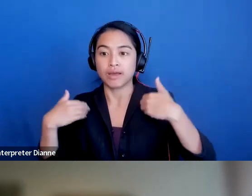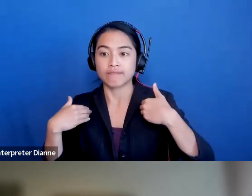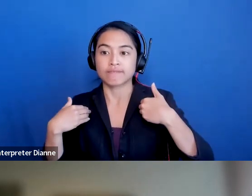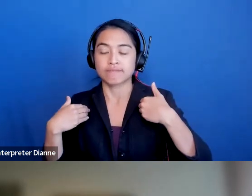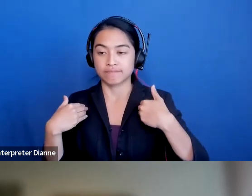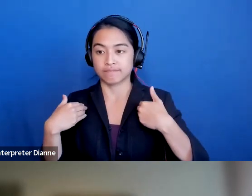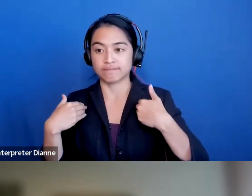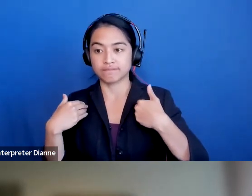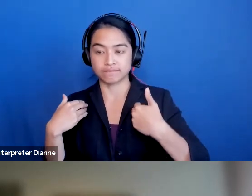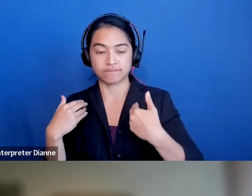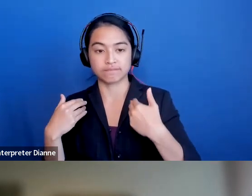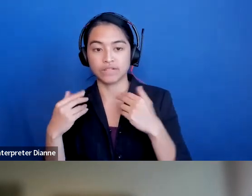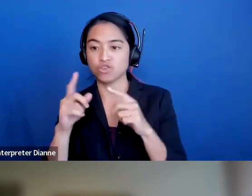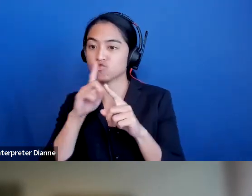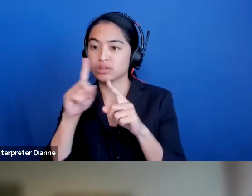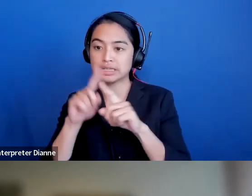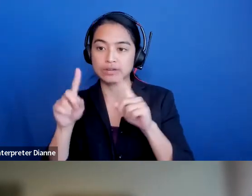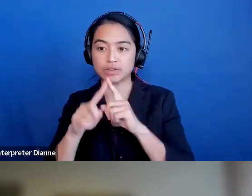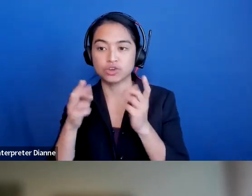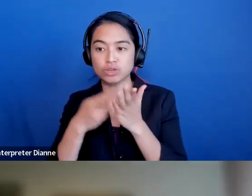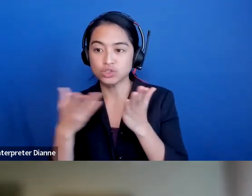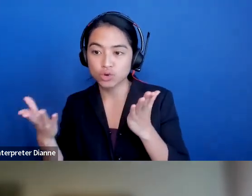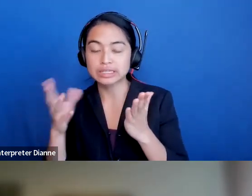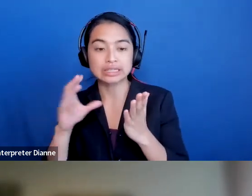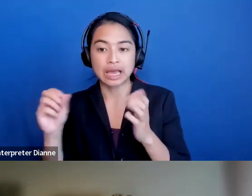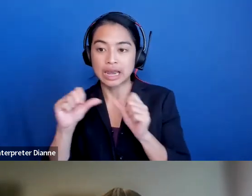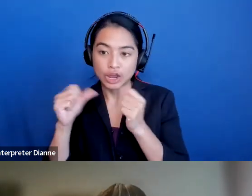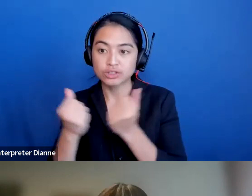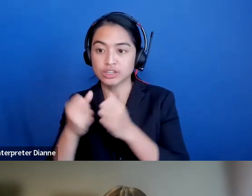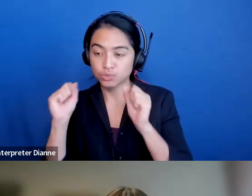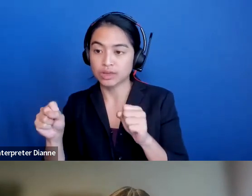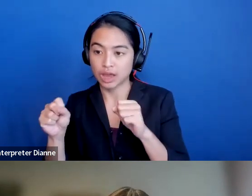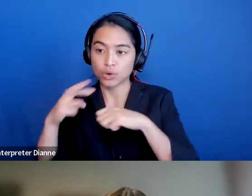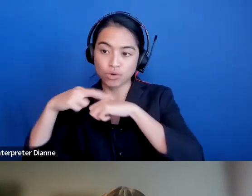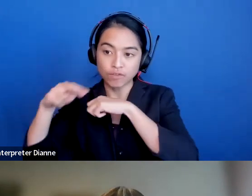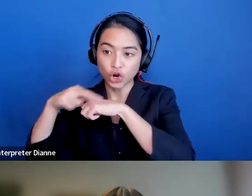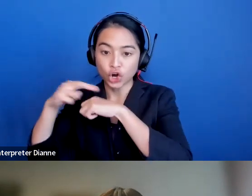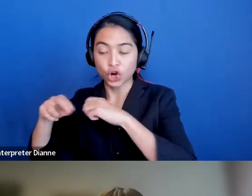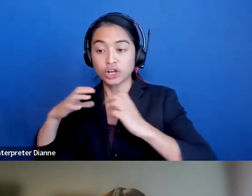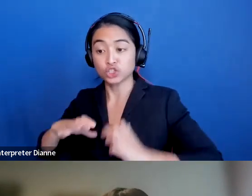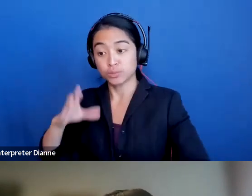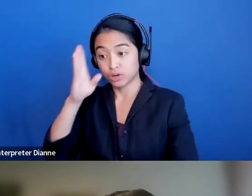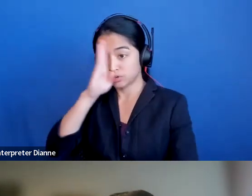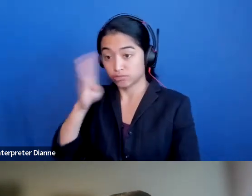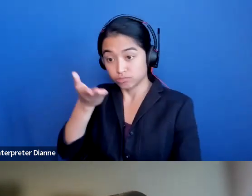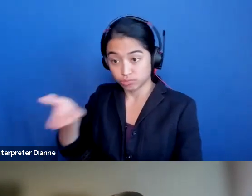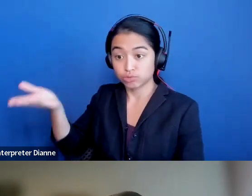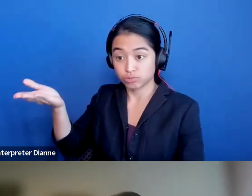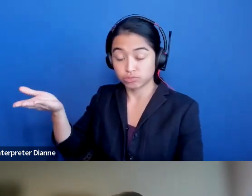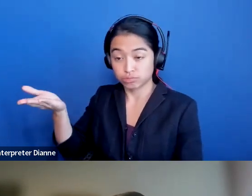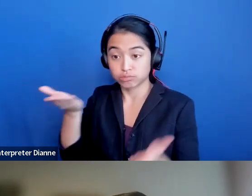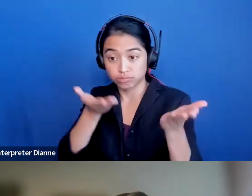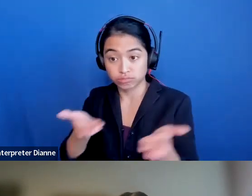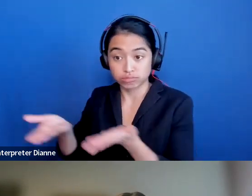a wealth of different resources and agencies that we can refer consumers to help make